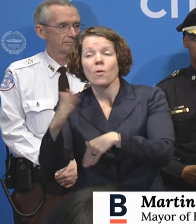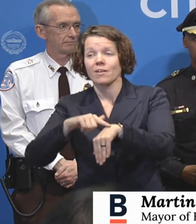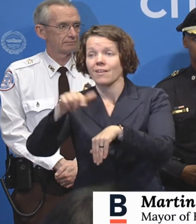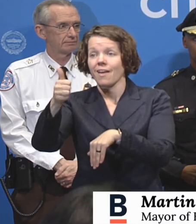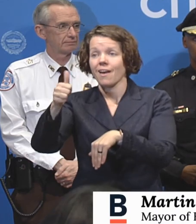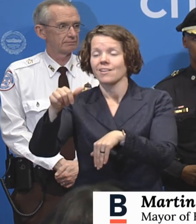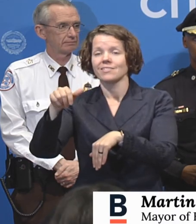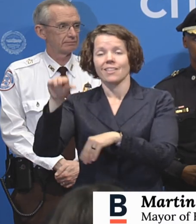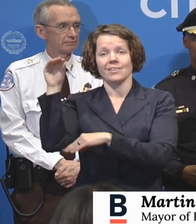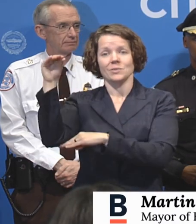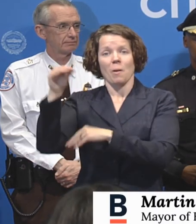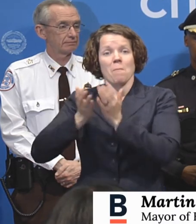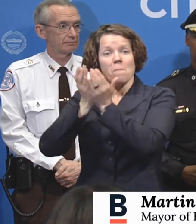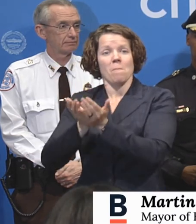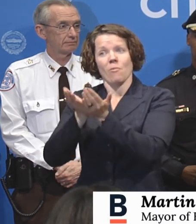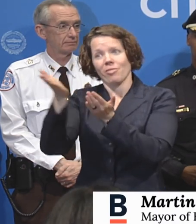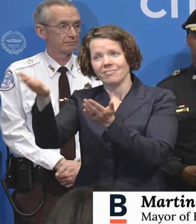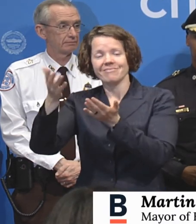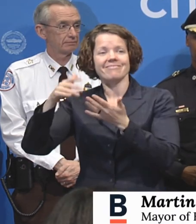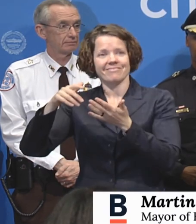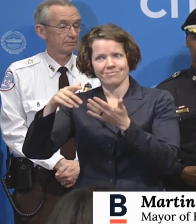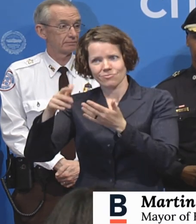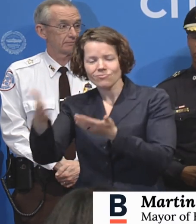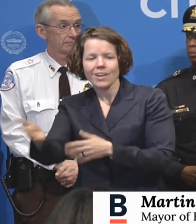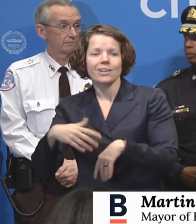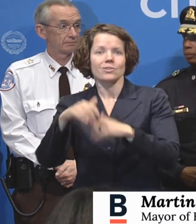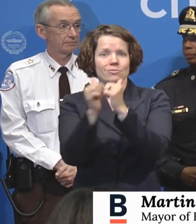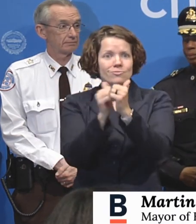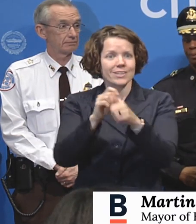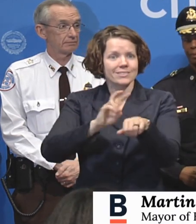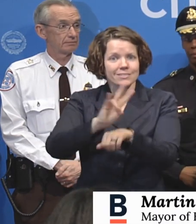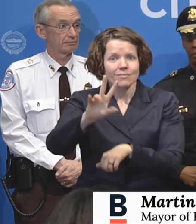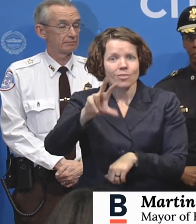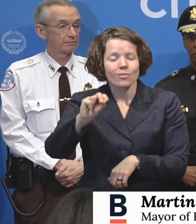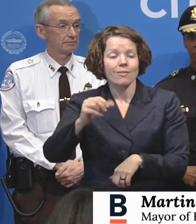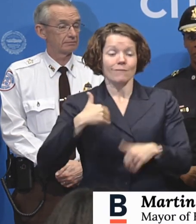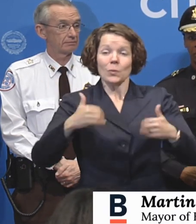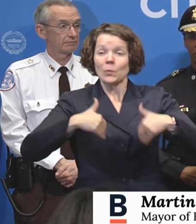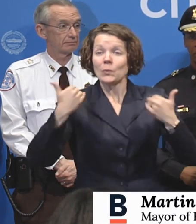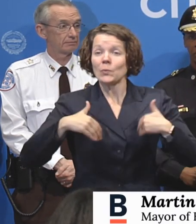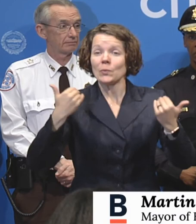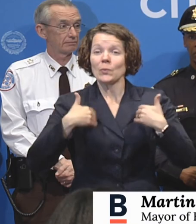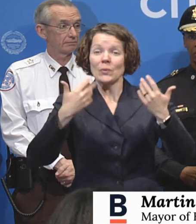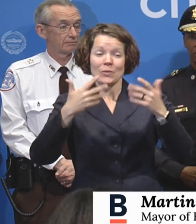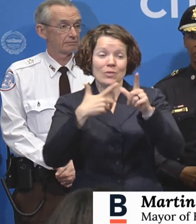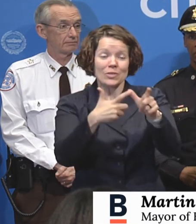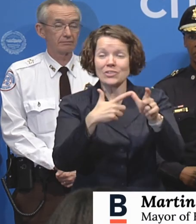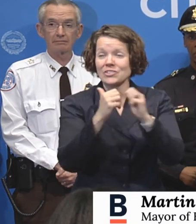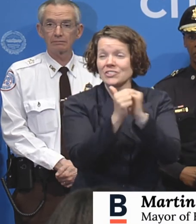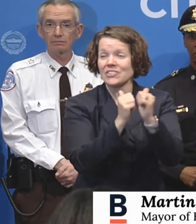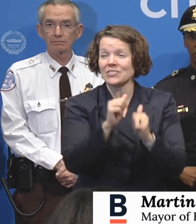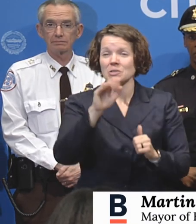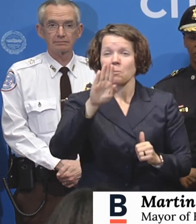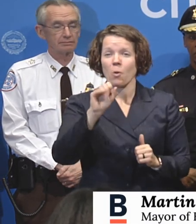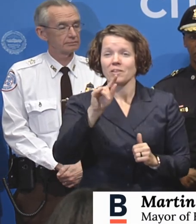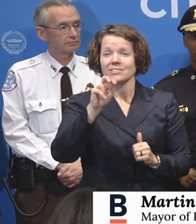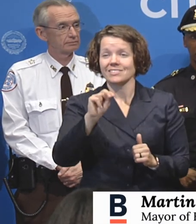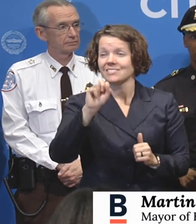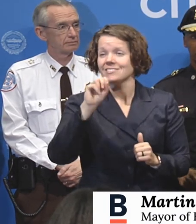We have a race at 7:30. We have the youth relay race on Boylston Street. We have so many great events tomorrow in the city. So